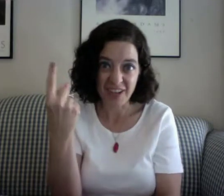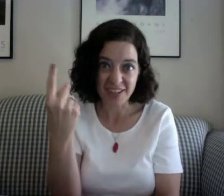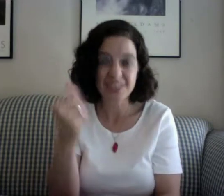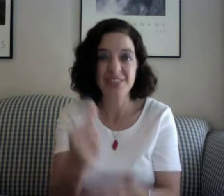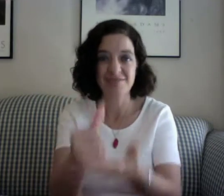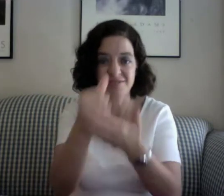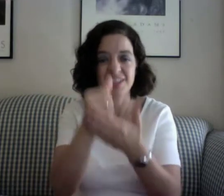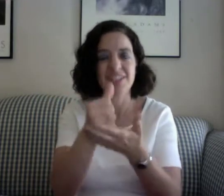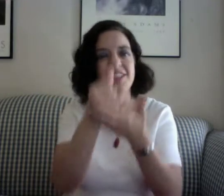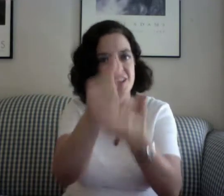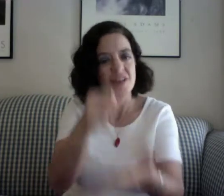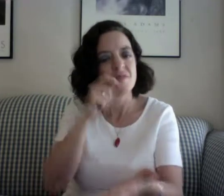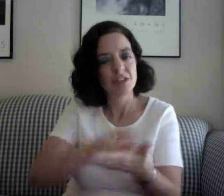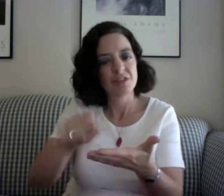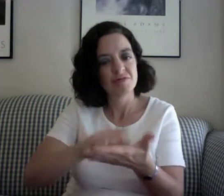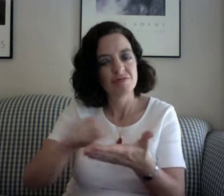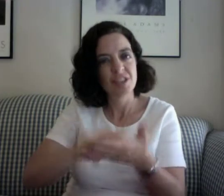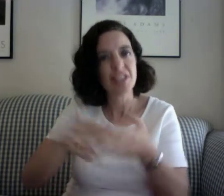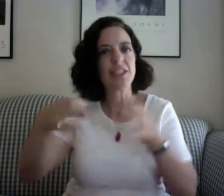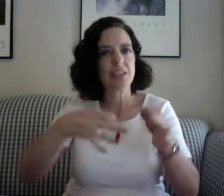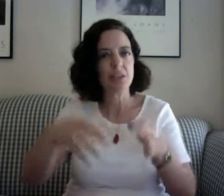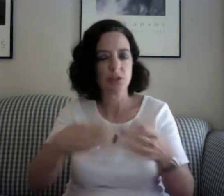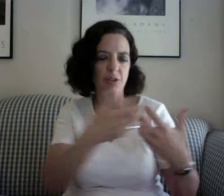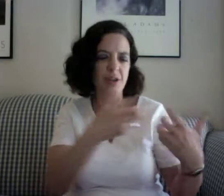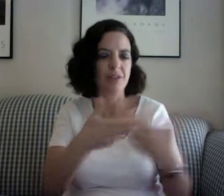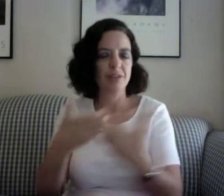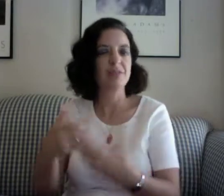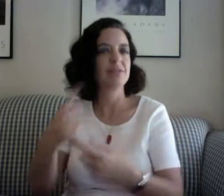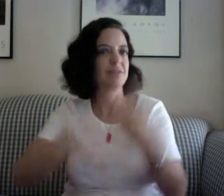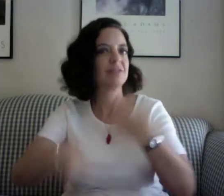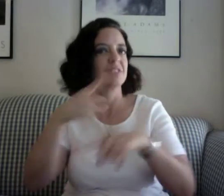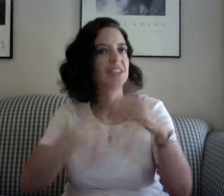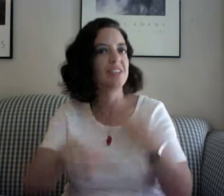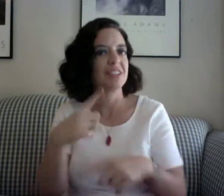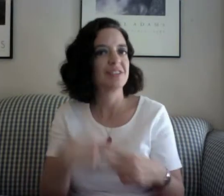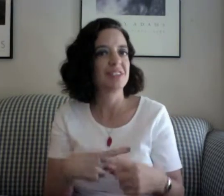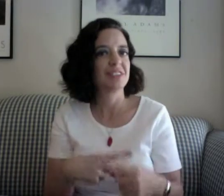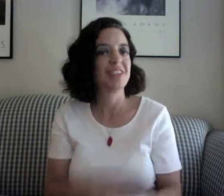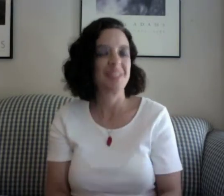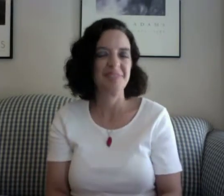use them throughout your study. So it'll help you to write things down and explain the different parts of a sign.